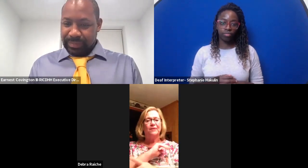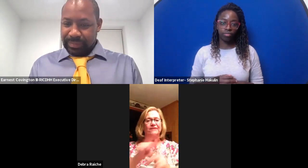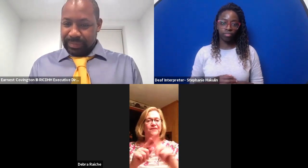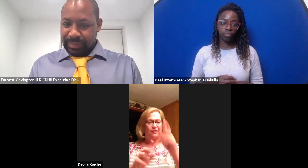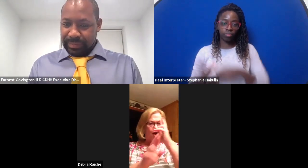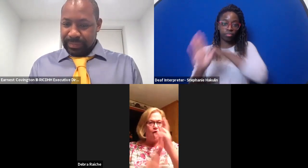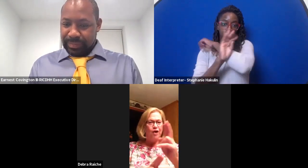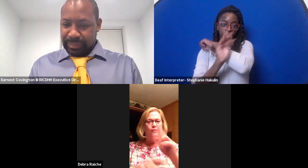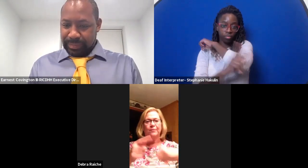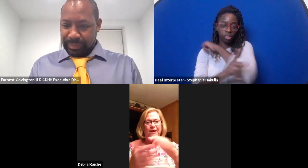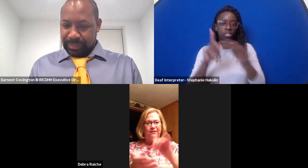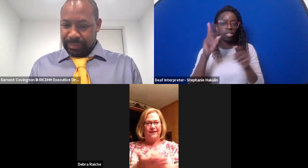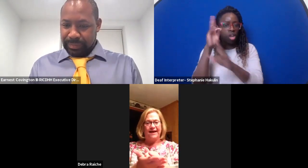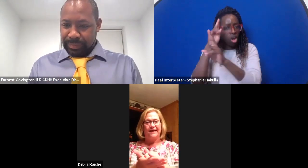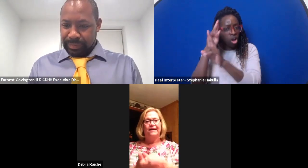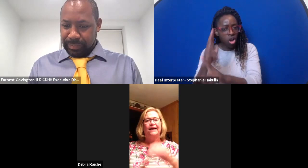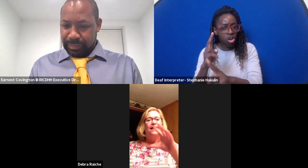from Bridgemark.